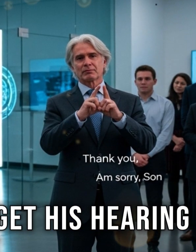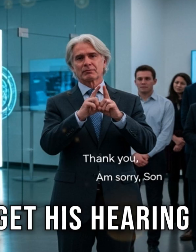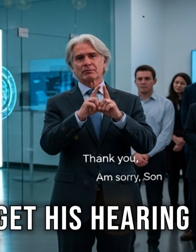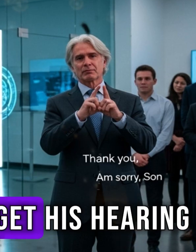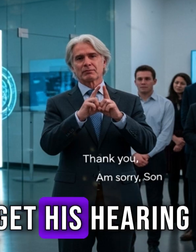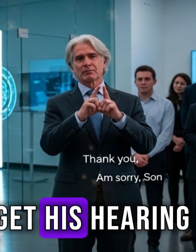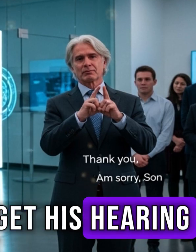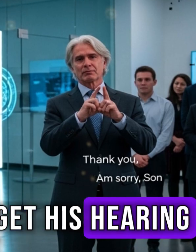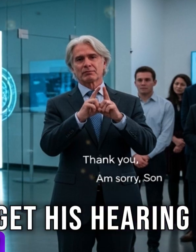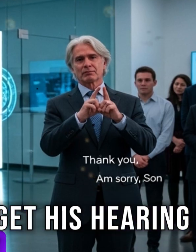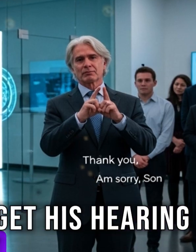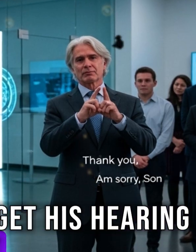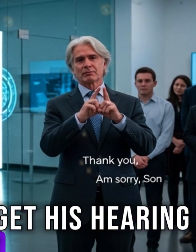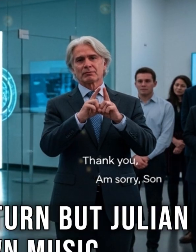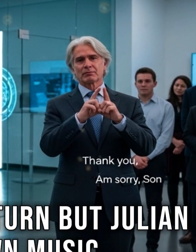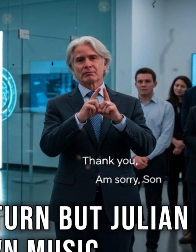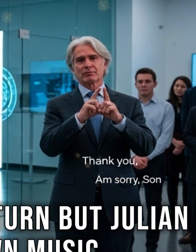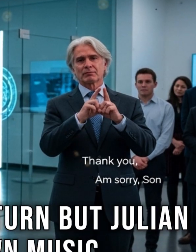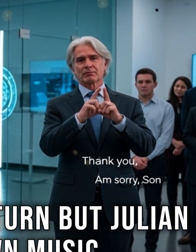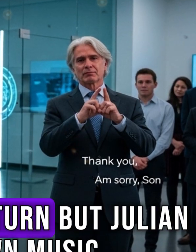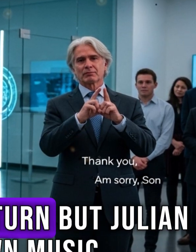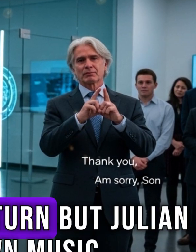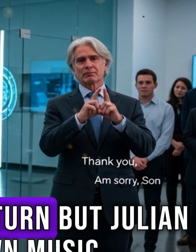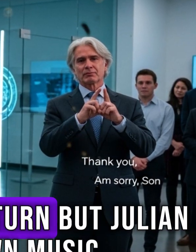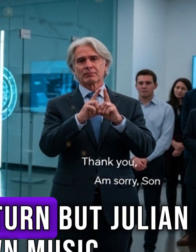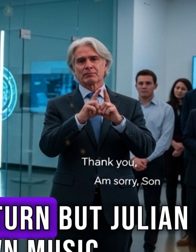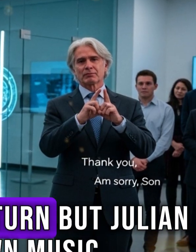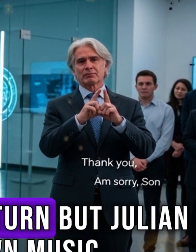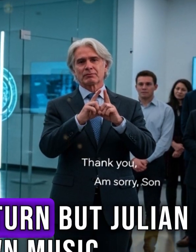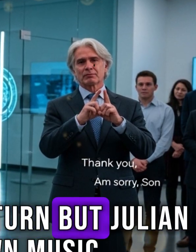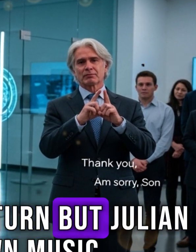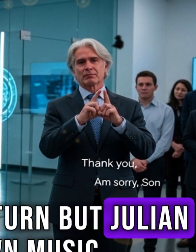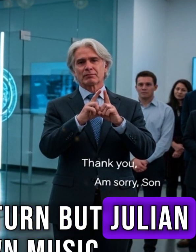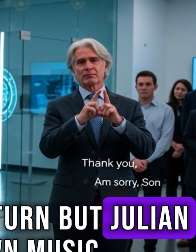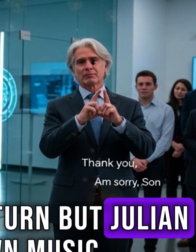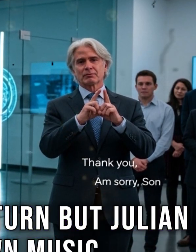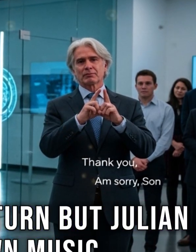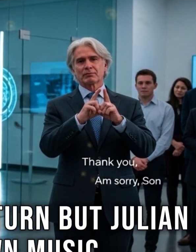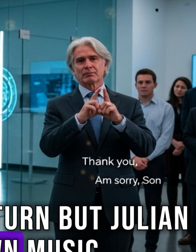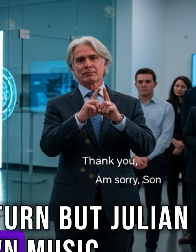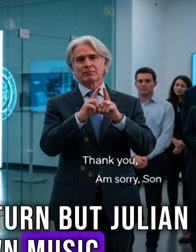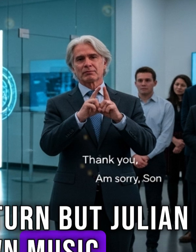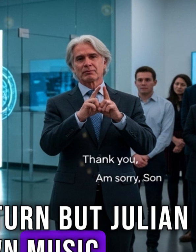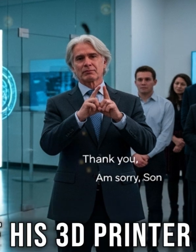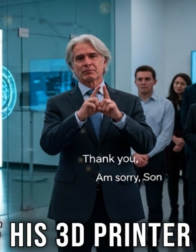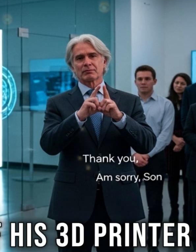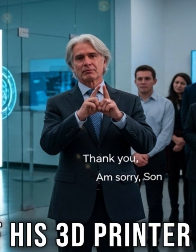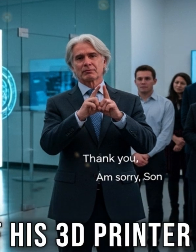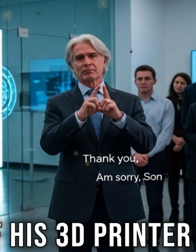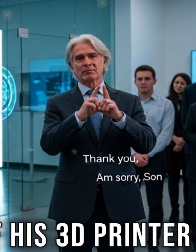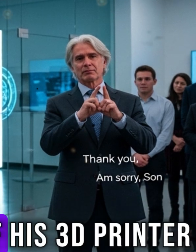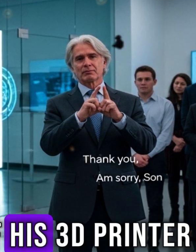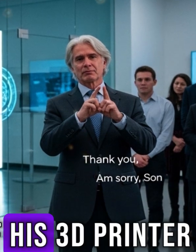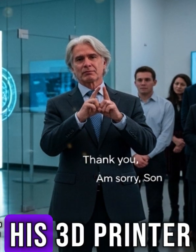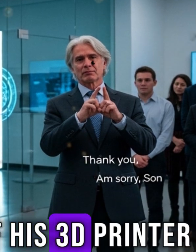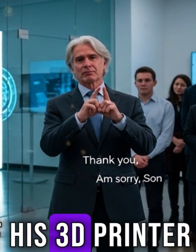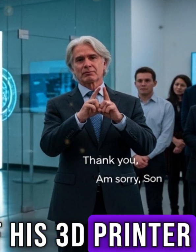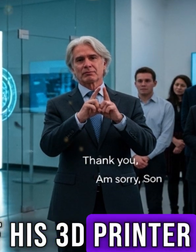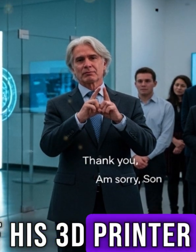could get his hearing back, the music would return. But Julian found his own music in the vibrations of his 3D printer